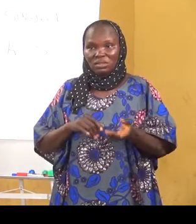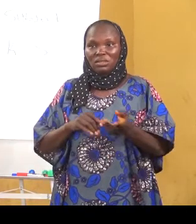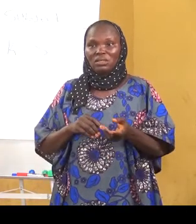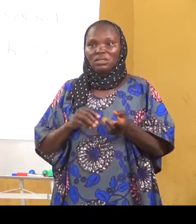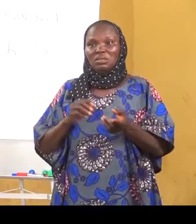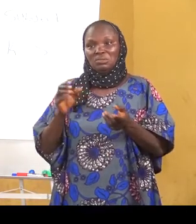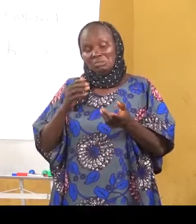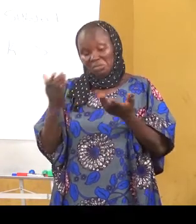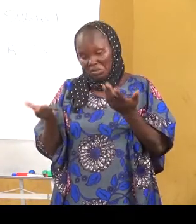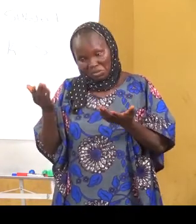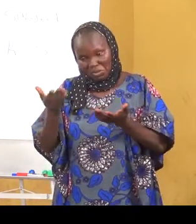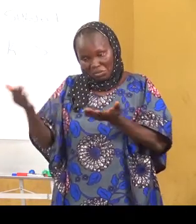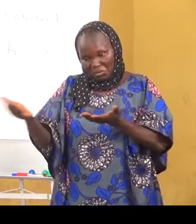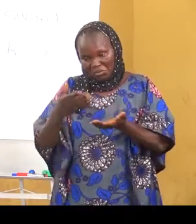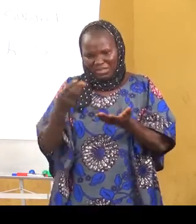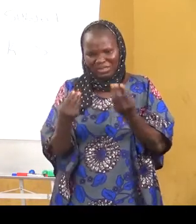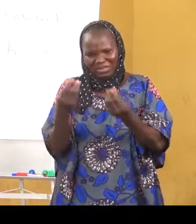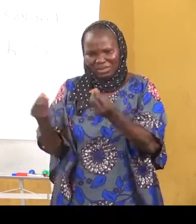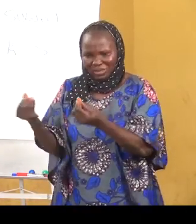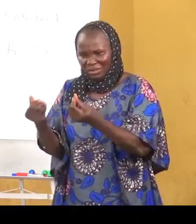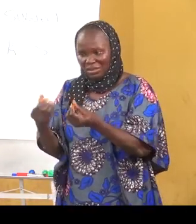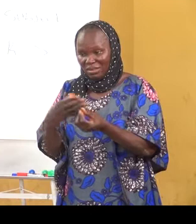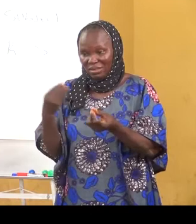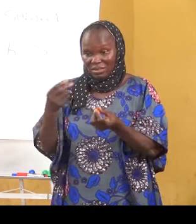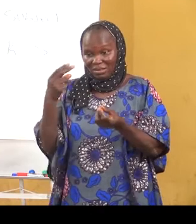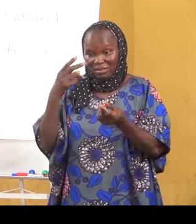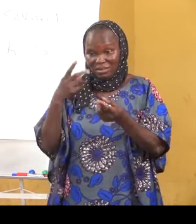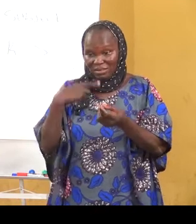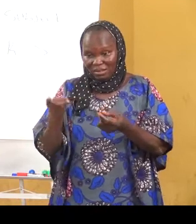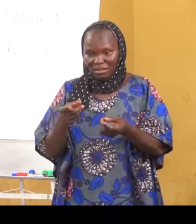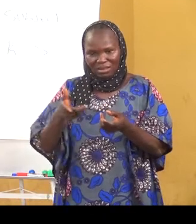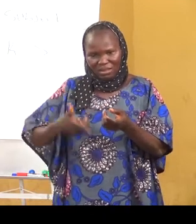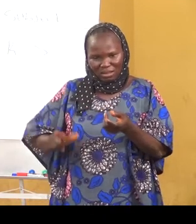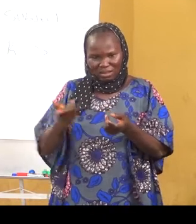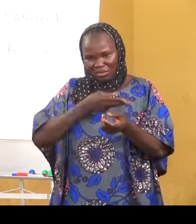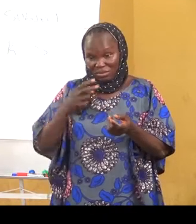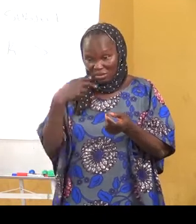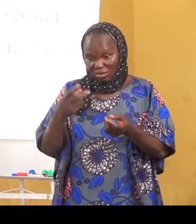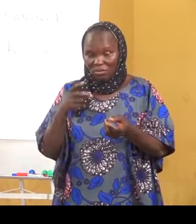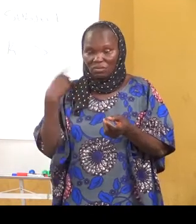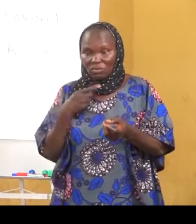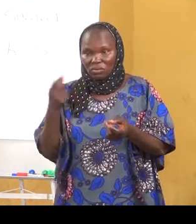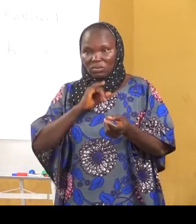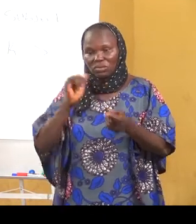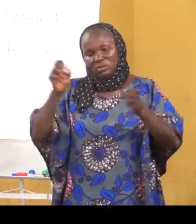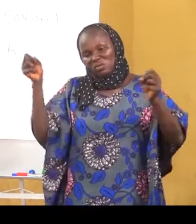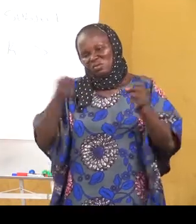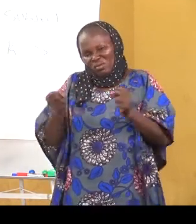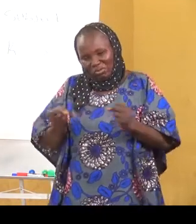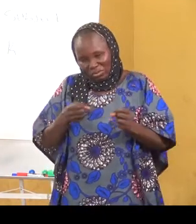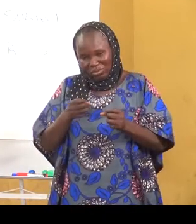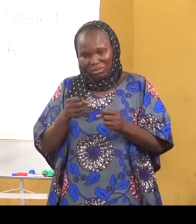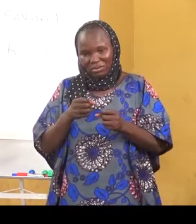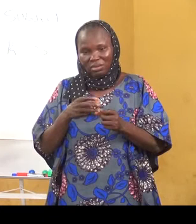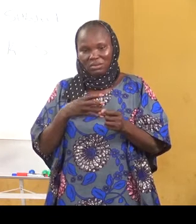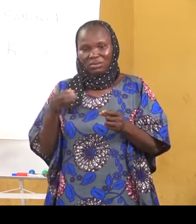and say, hey, let us see who is strong among you. Whoever that happens to beat the sand first, you